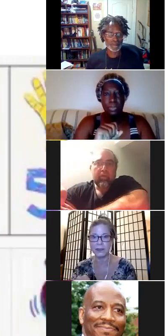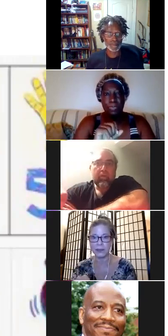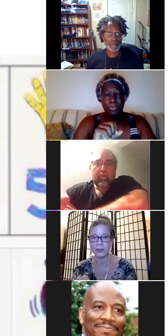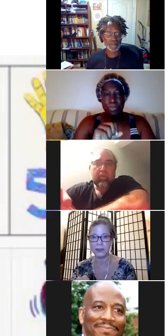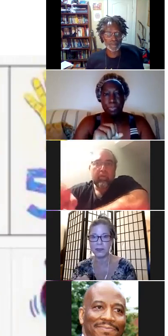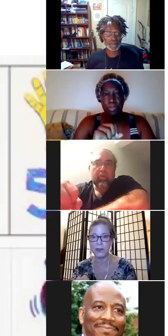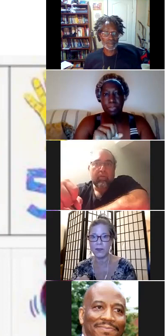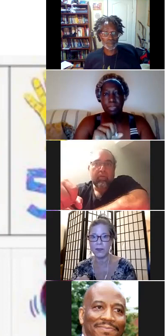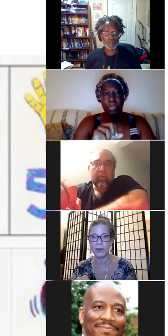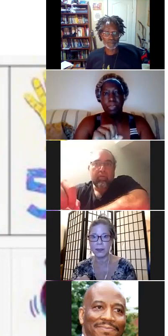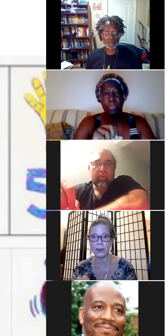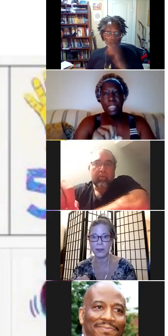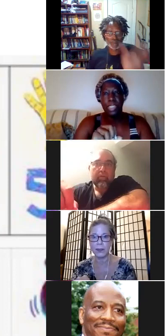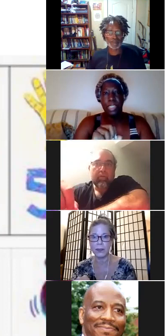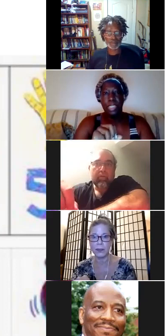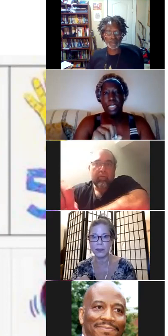So